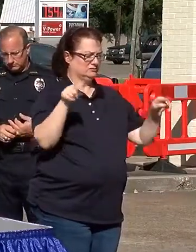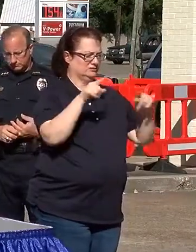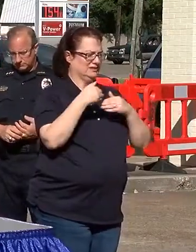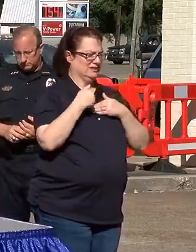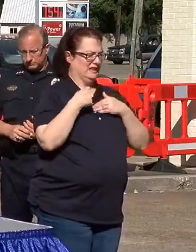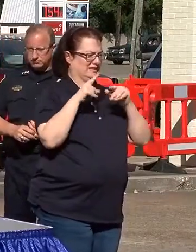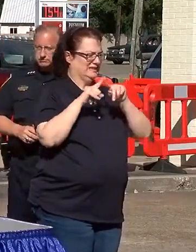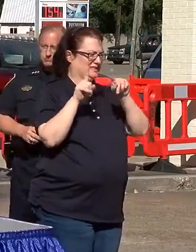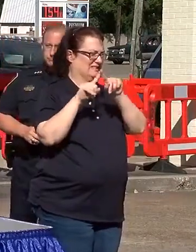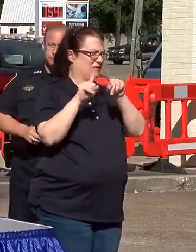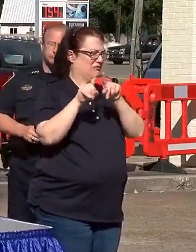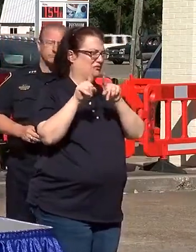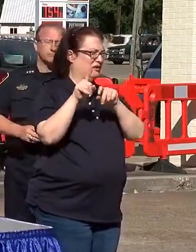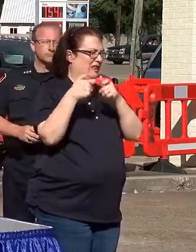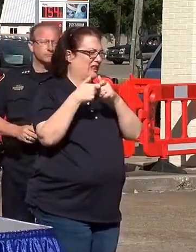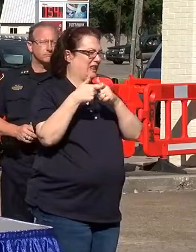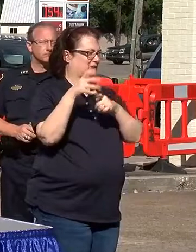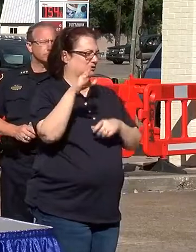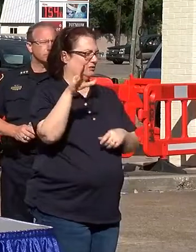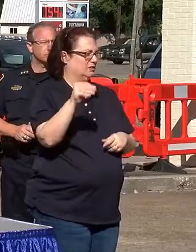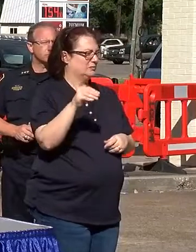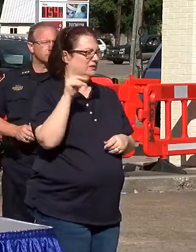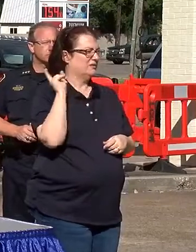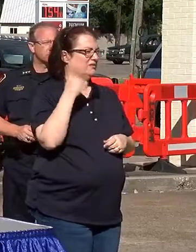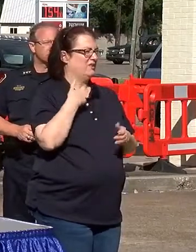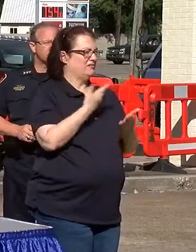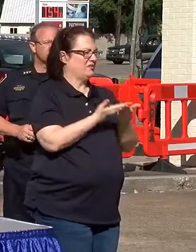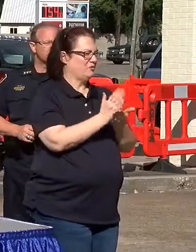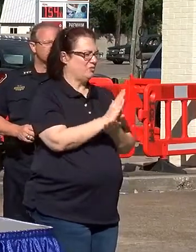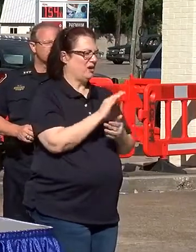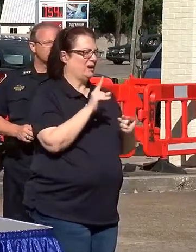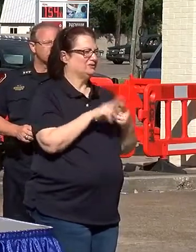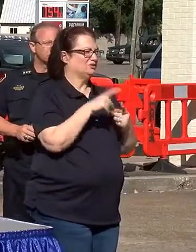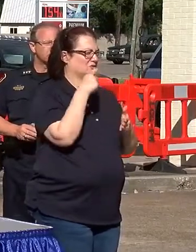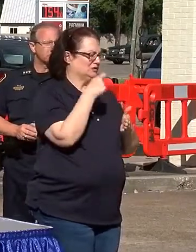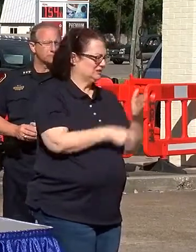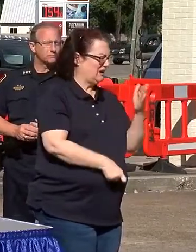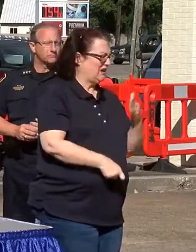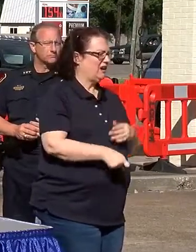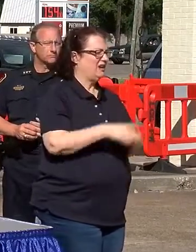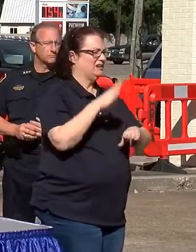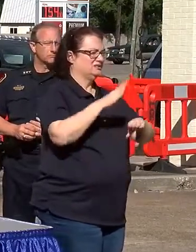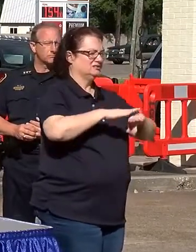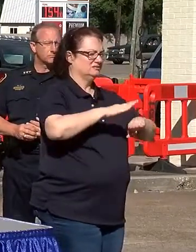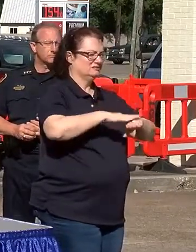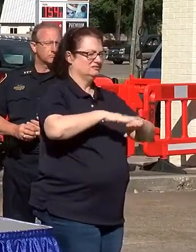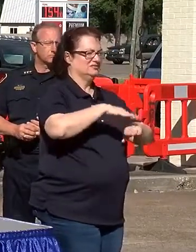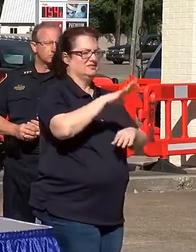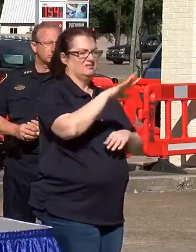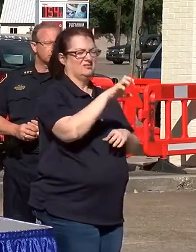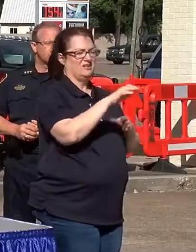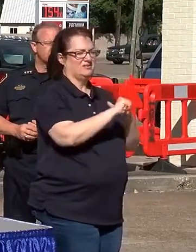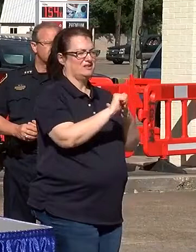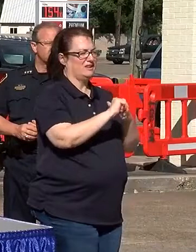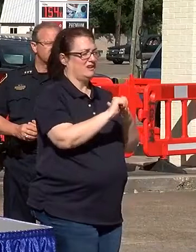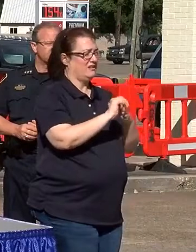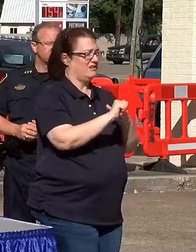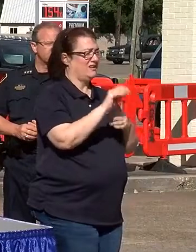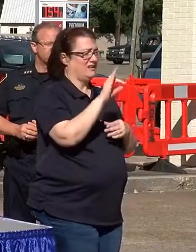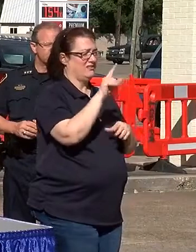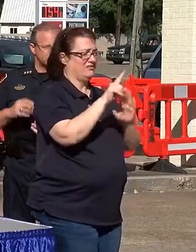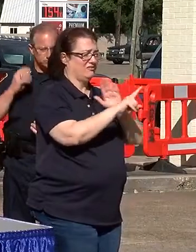as far as utilities. We had the right to cite and issue a summons, to issue up to $500 fine, and/or up to 6 months